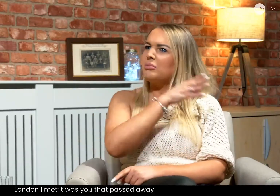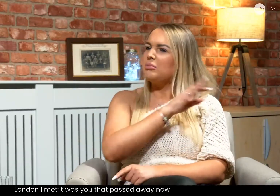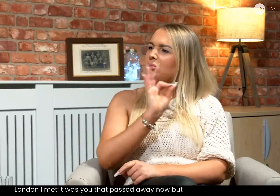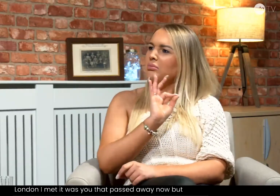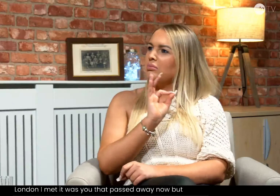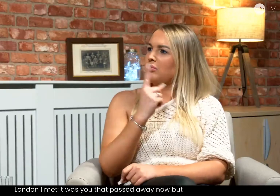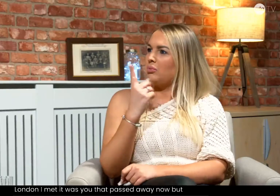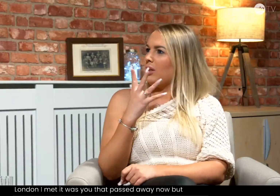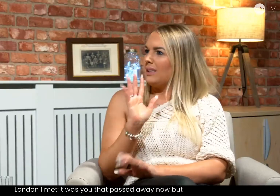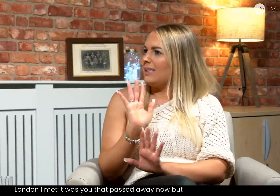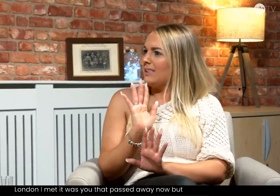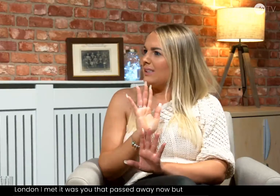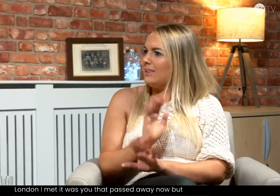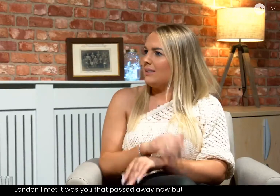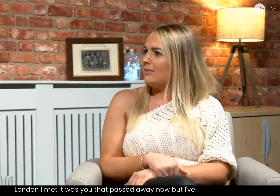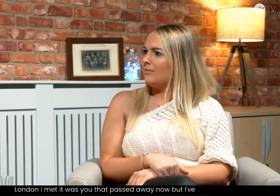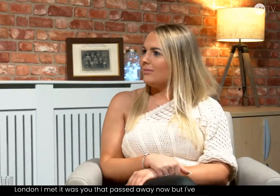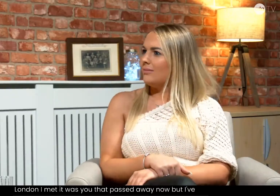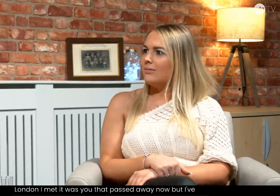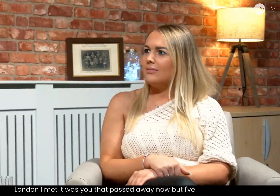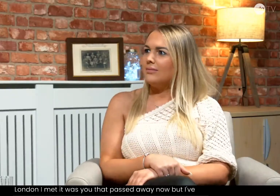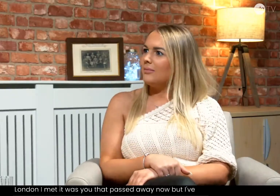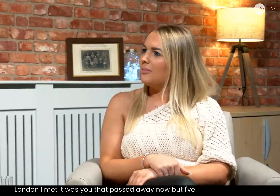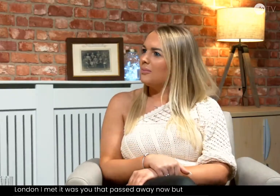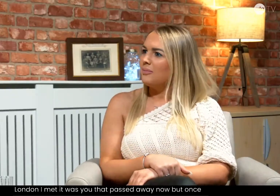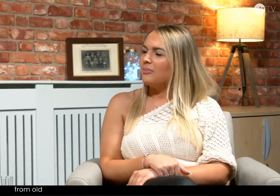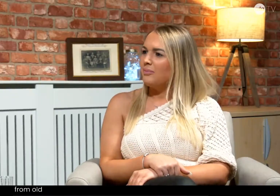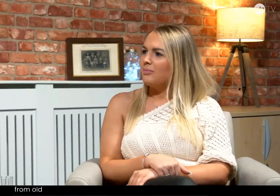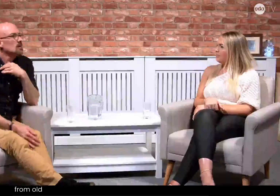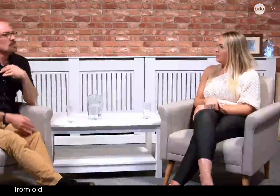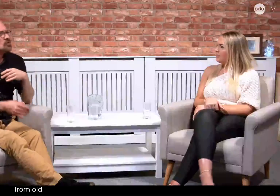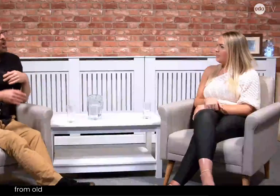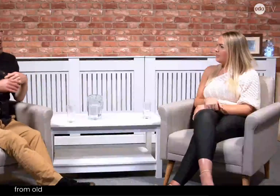met one from an older generation, but yeah, that's it really. That's it.